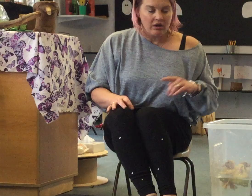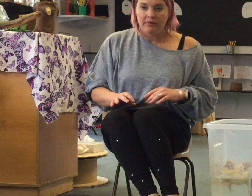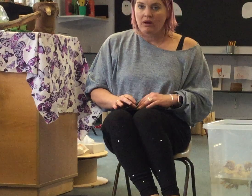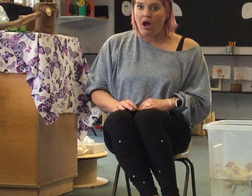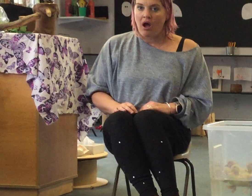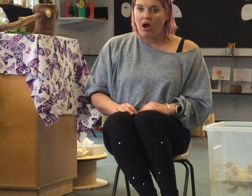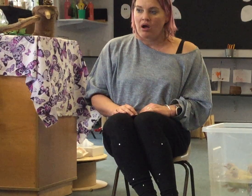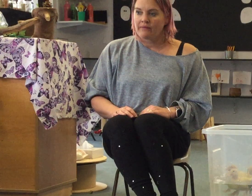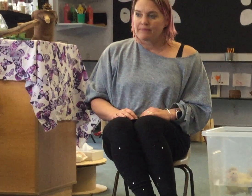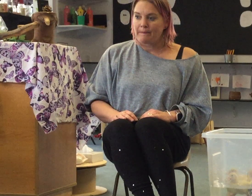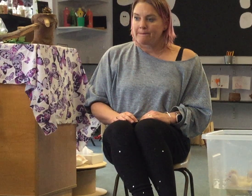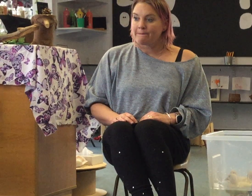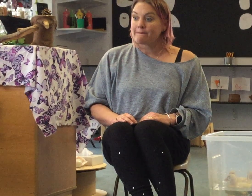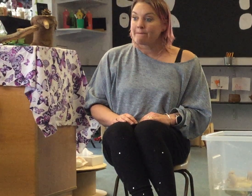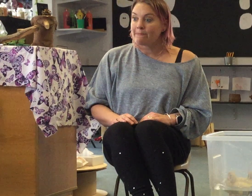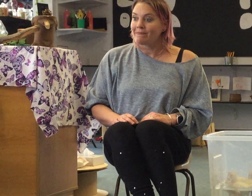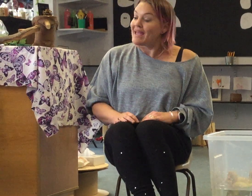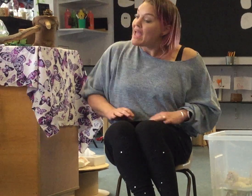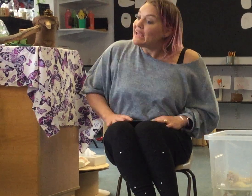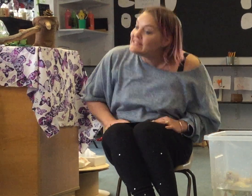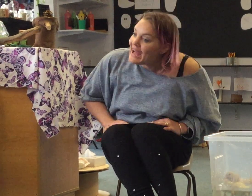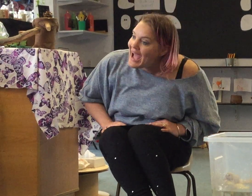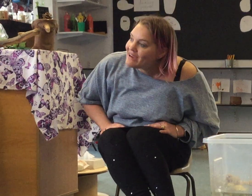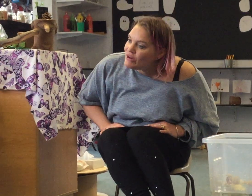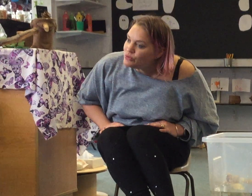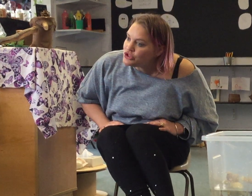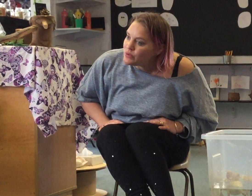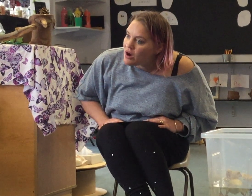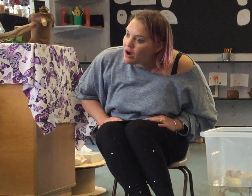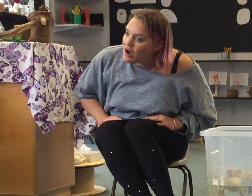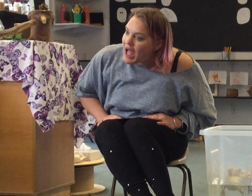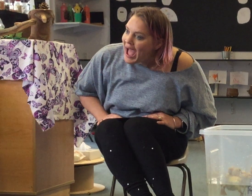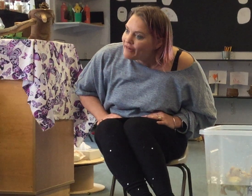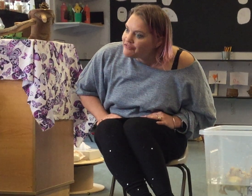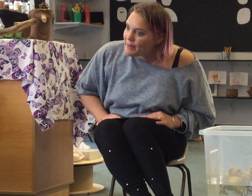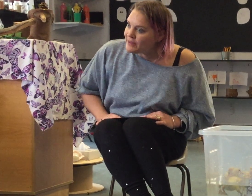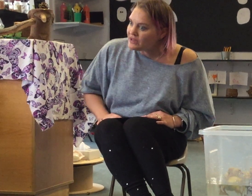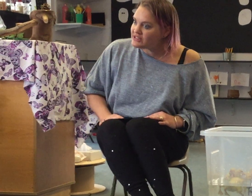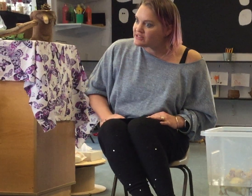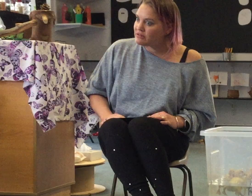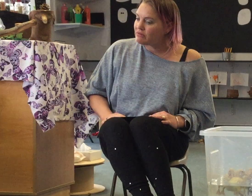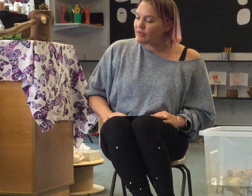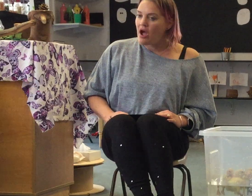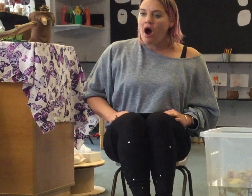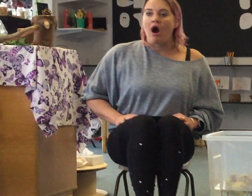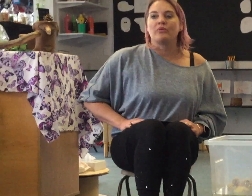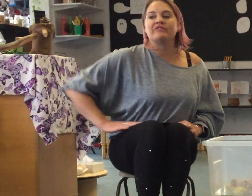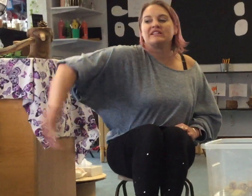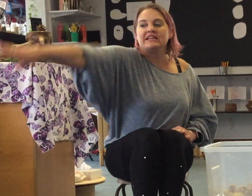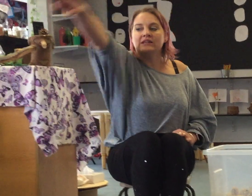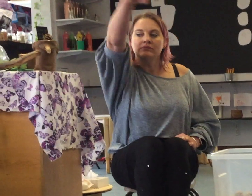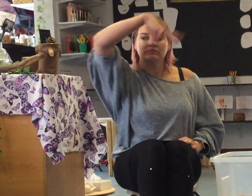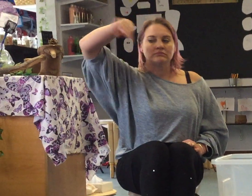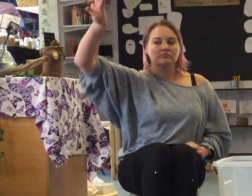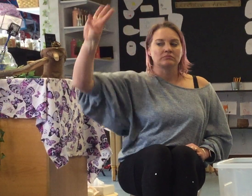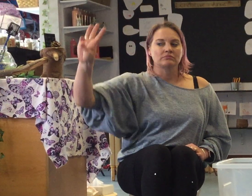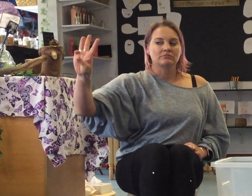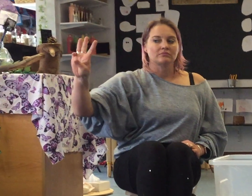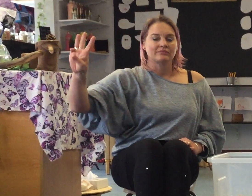three. That's how old I am. Is that how old you are? Three. Are we ready? Show me your three